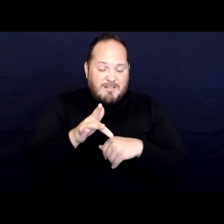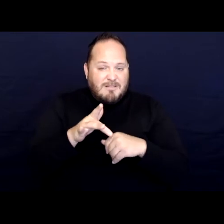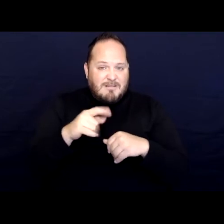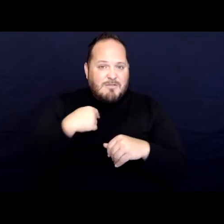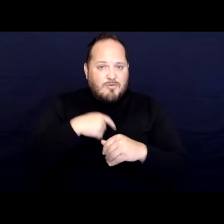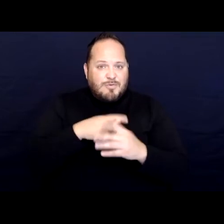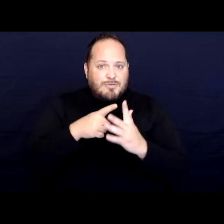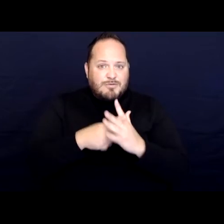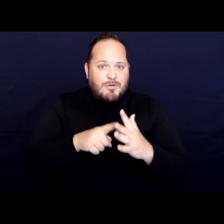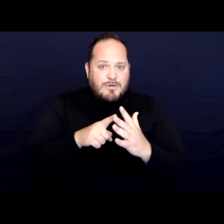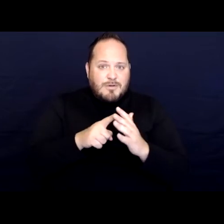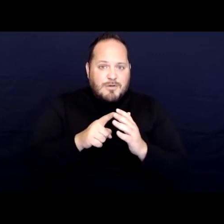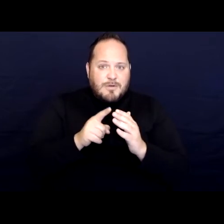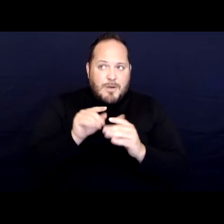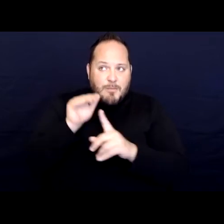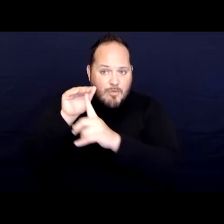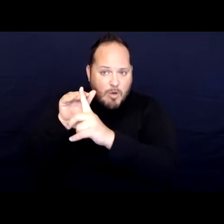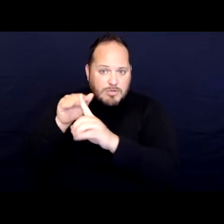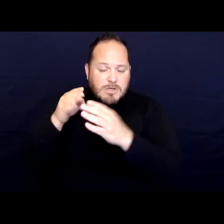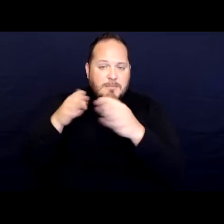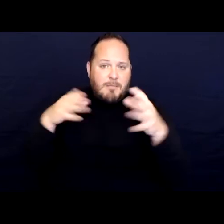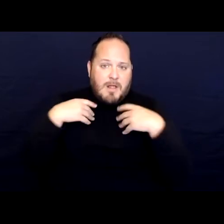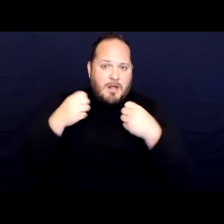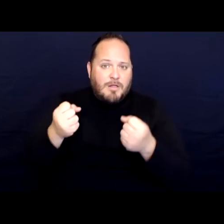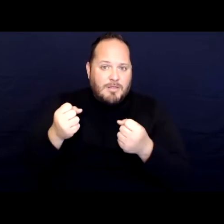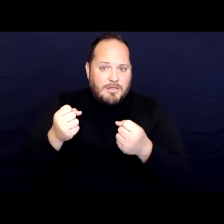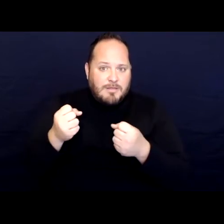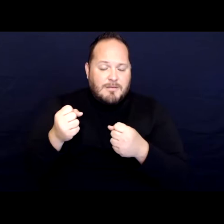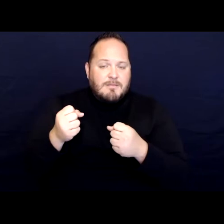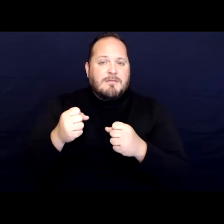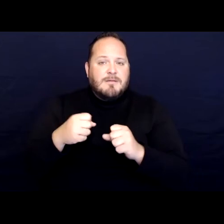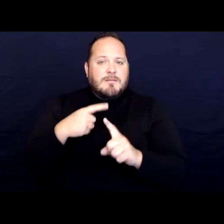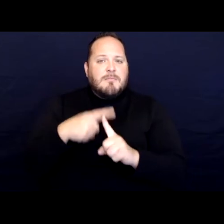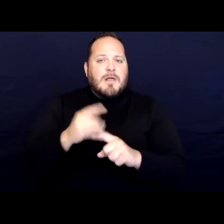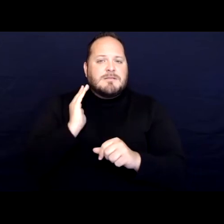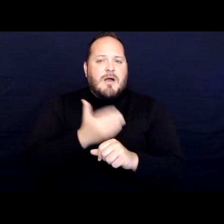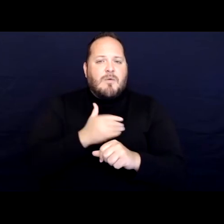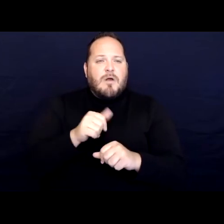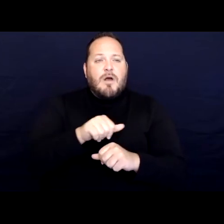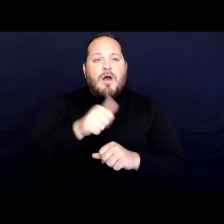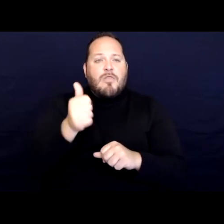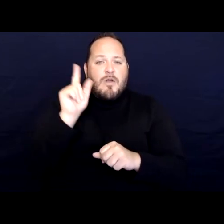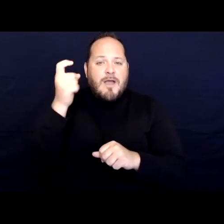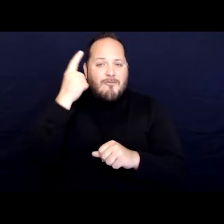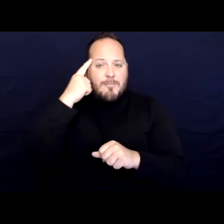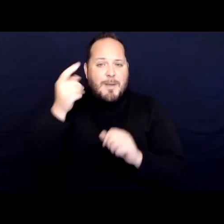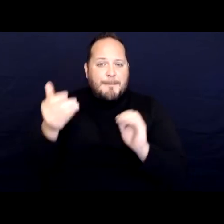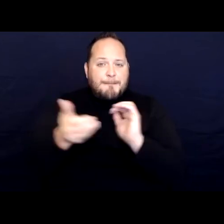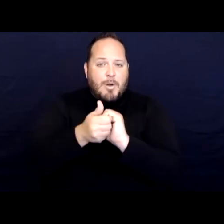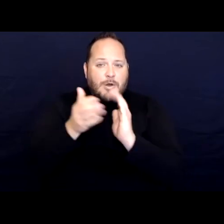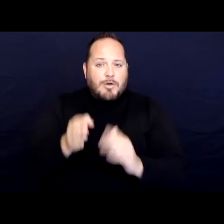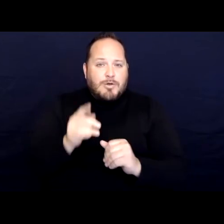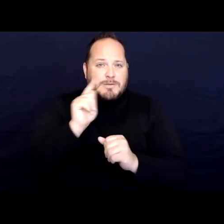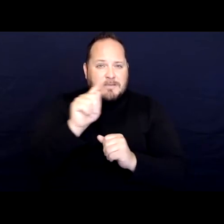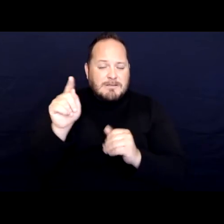approaching public health, our other government partners, to engage in